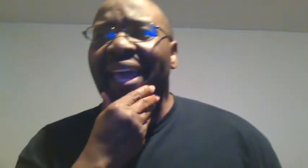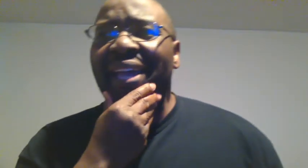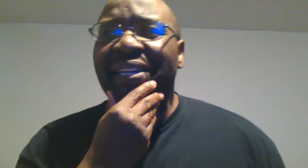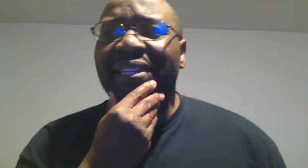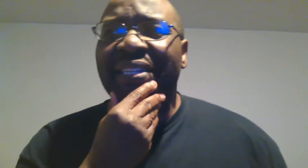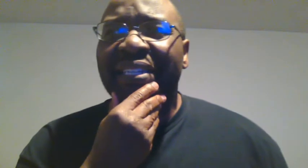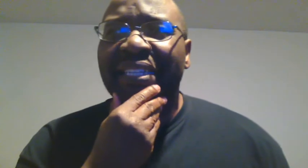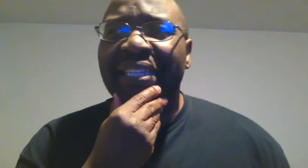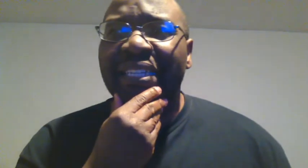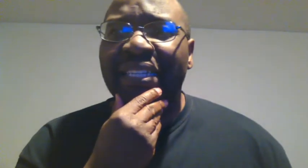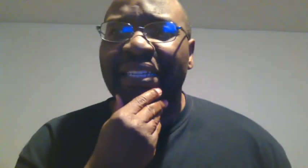And